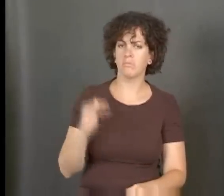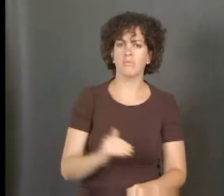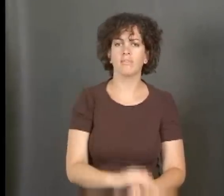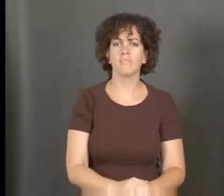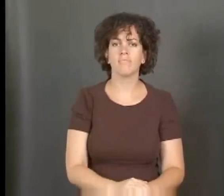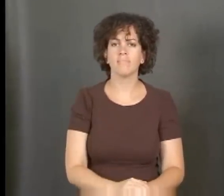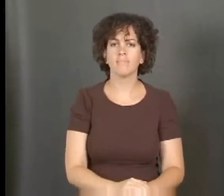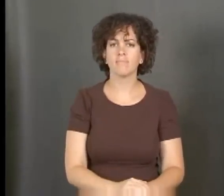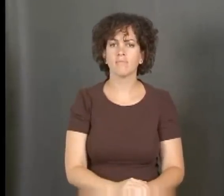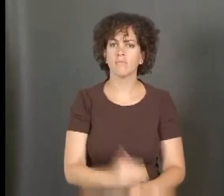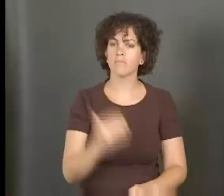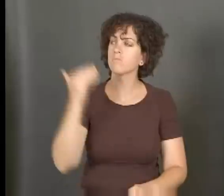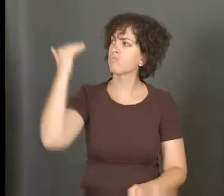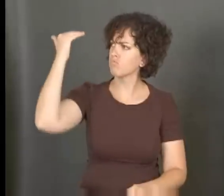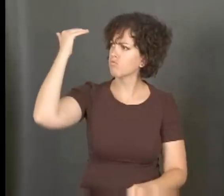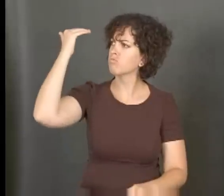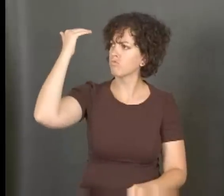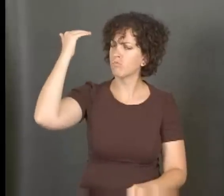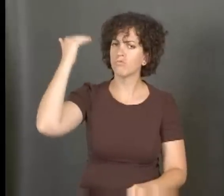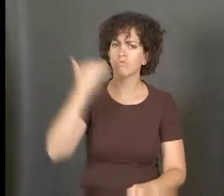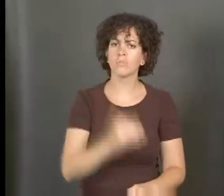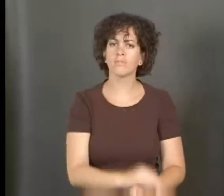medium height, same height as me,